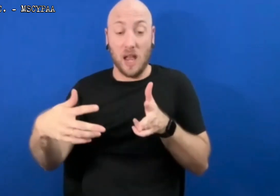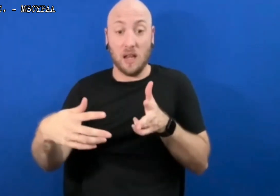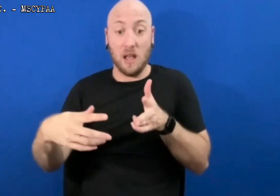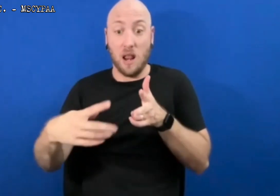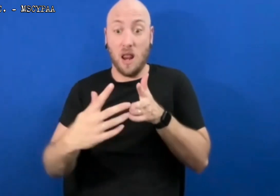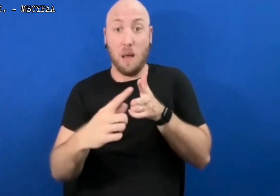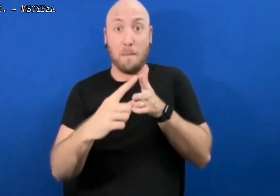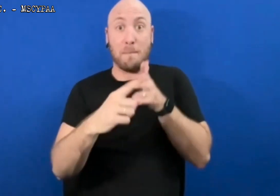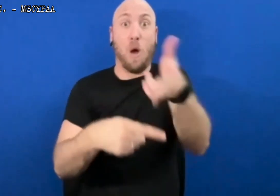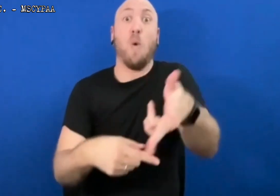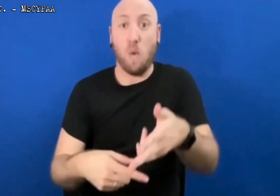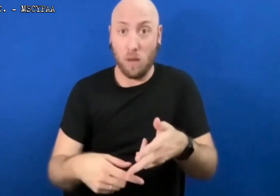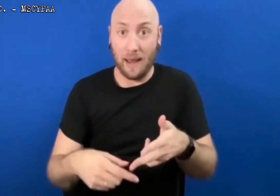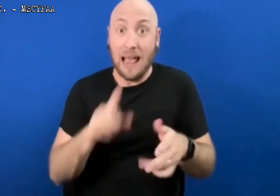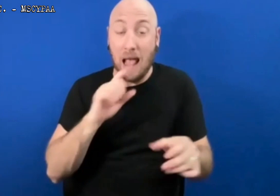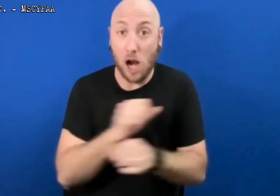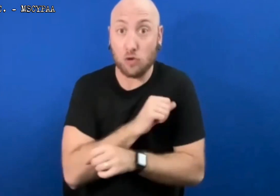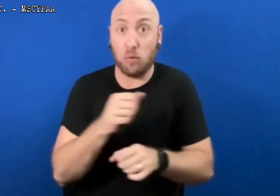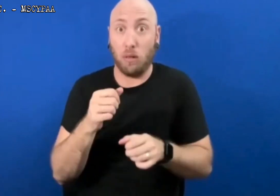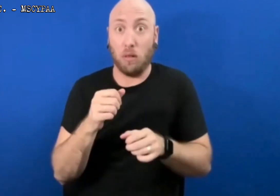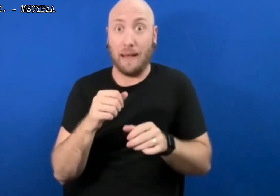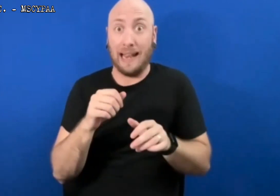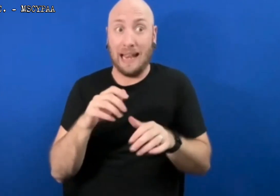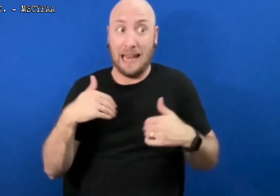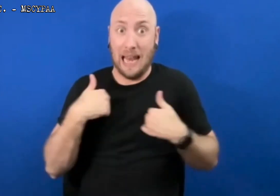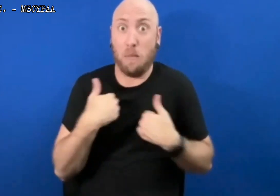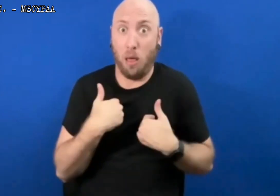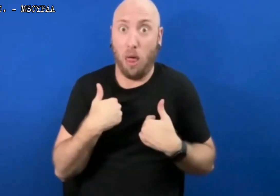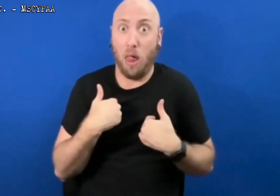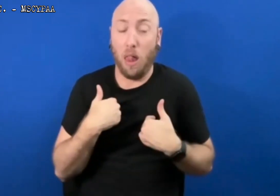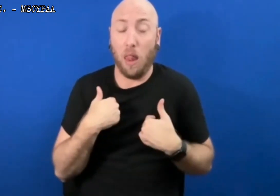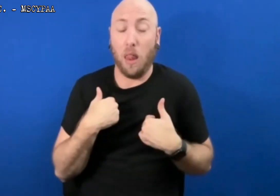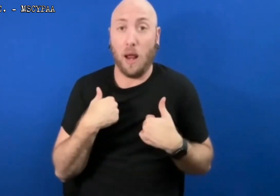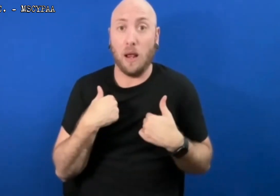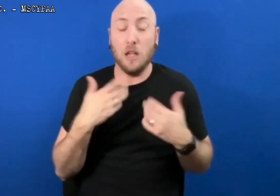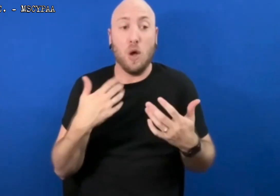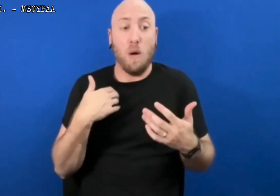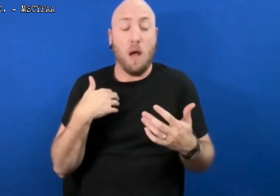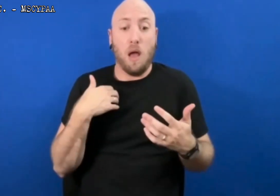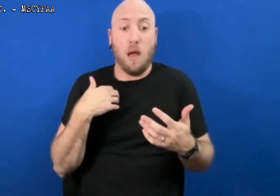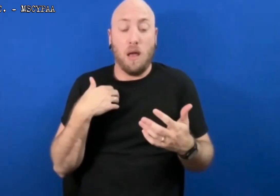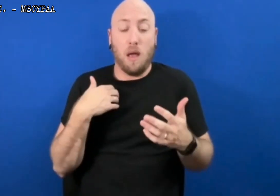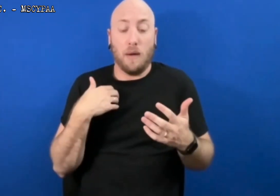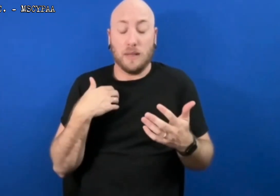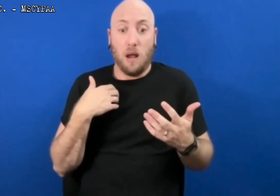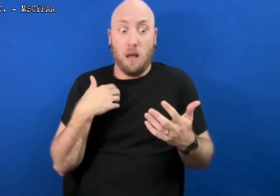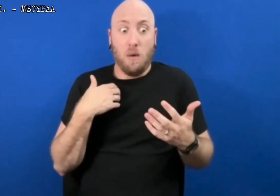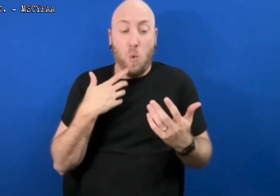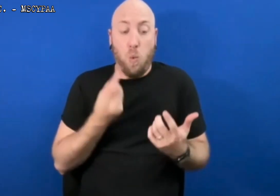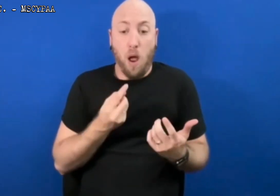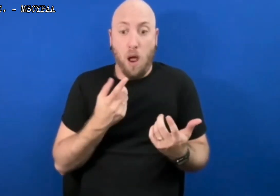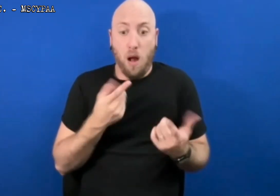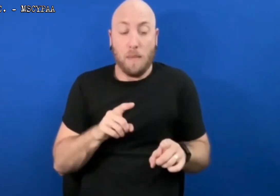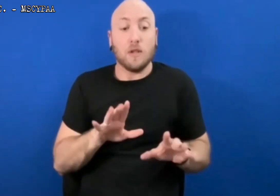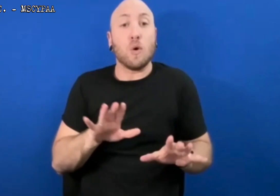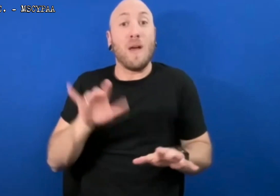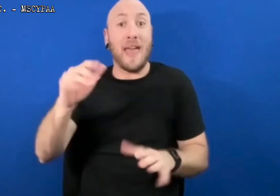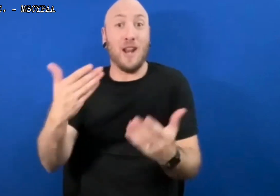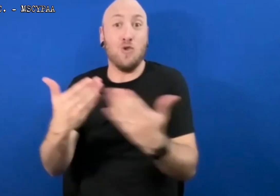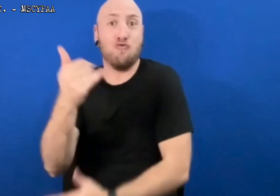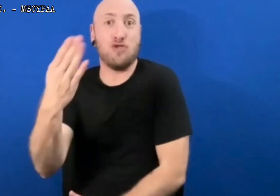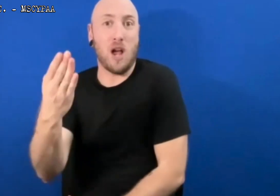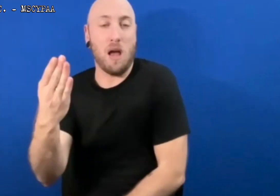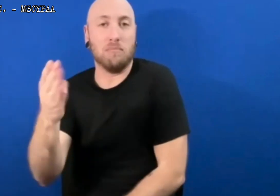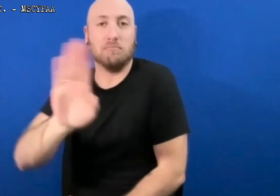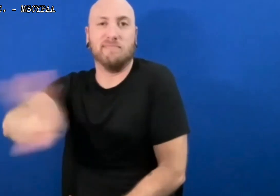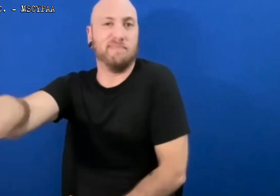And I'm like, I don't know what to do here. So, I ended up turning down that job offer and staying at the position I have currently.